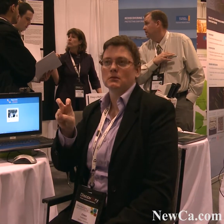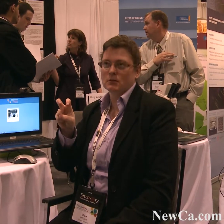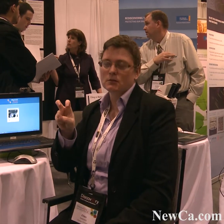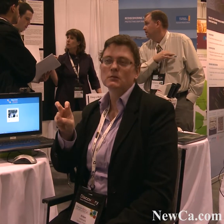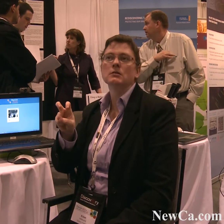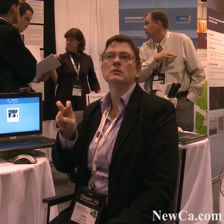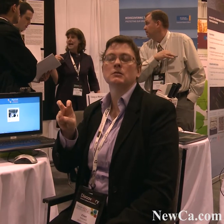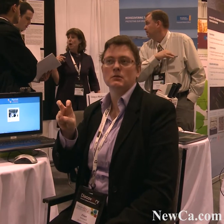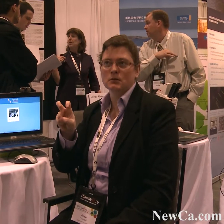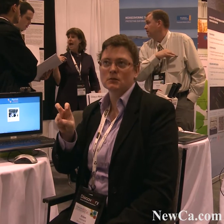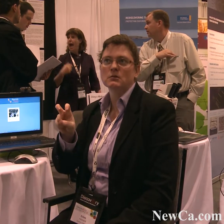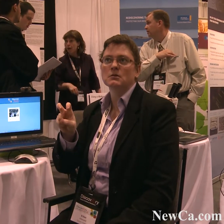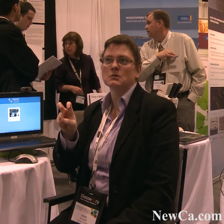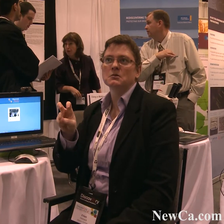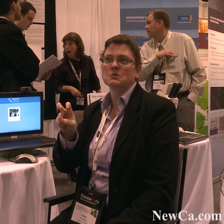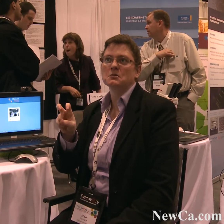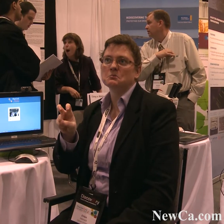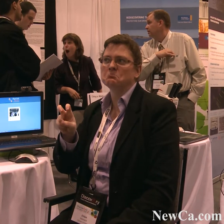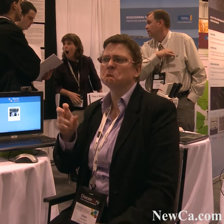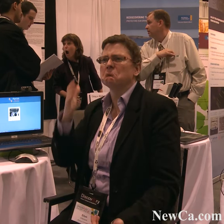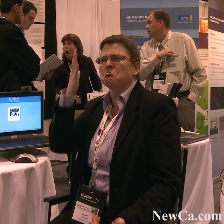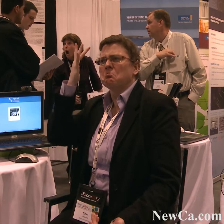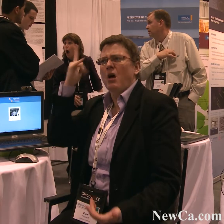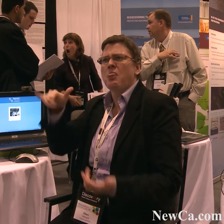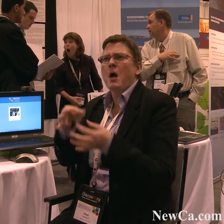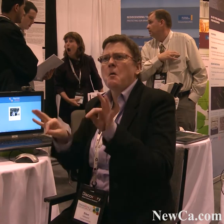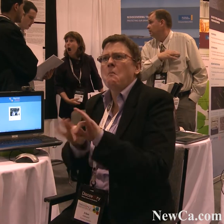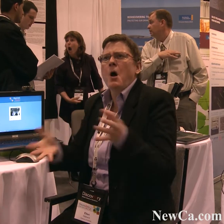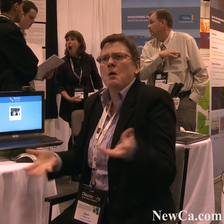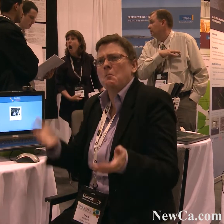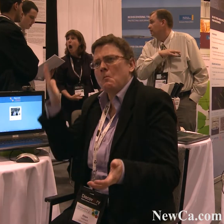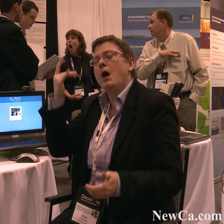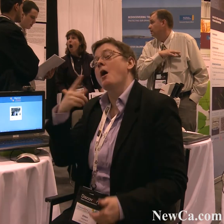use and strong visual navigation for internet environments.